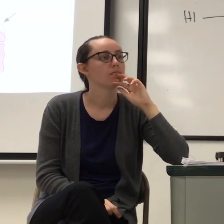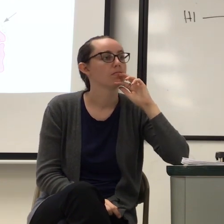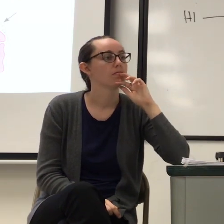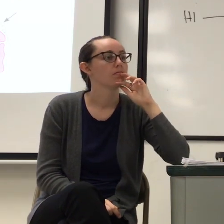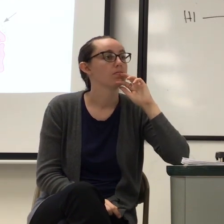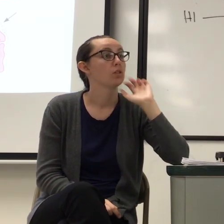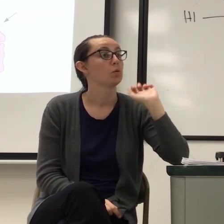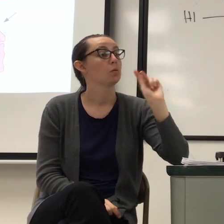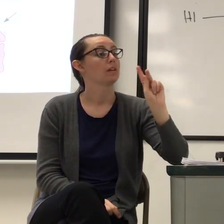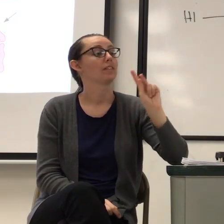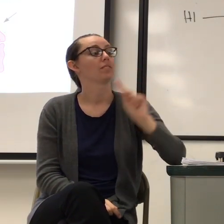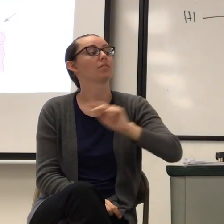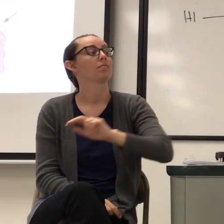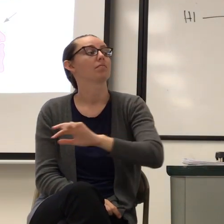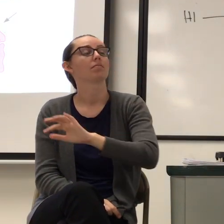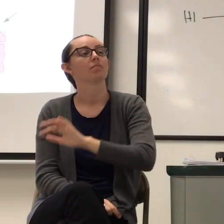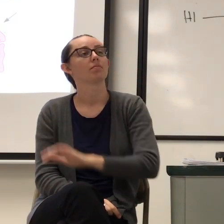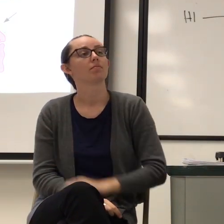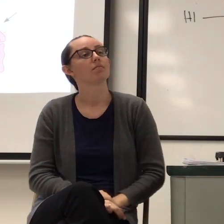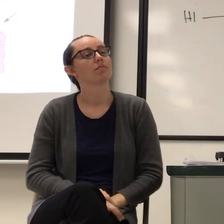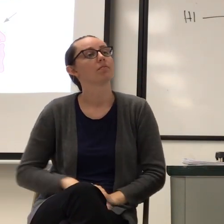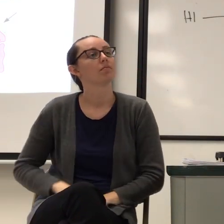All right, it's better.